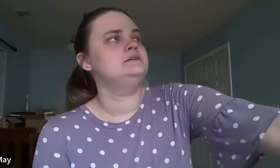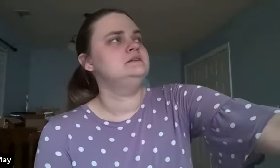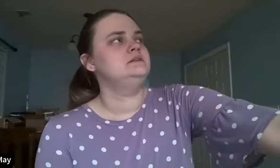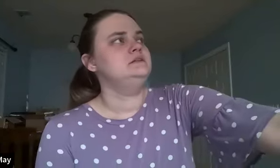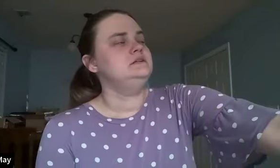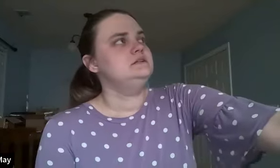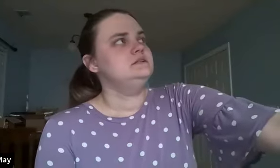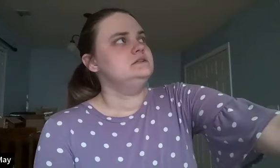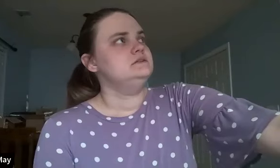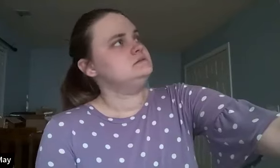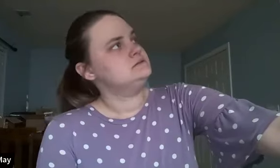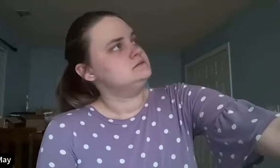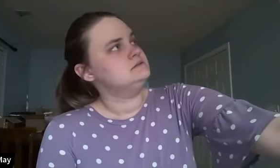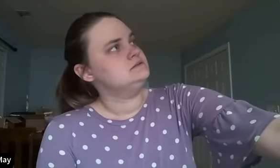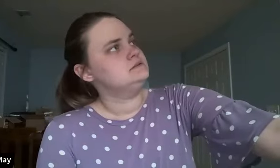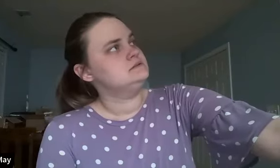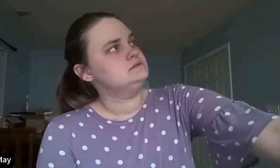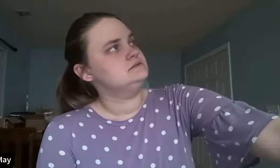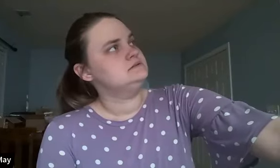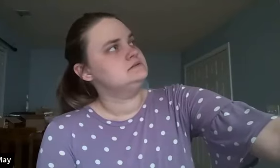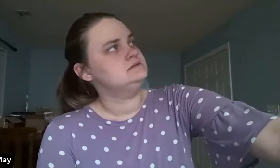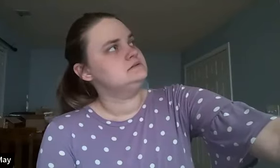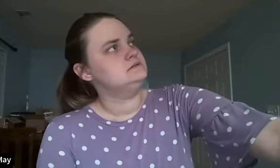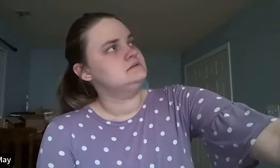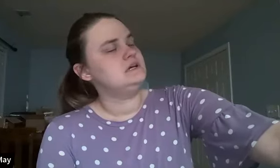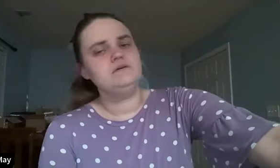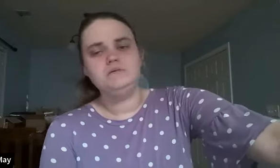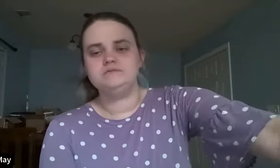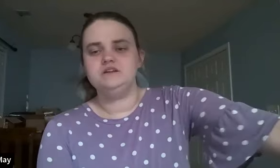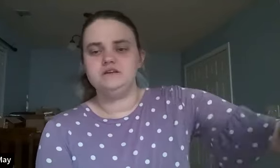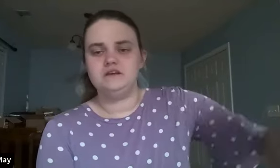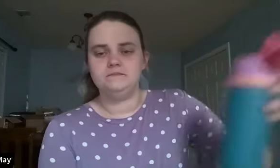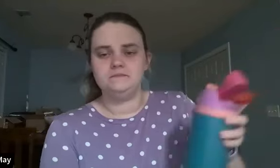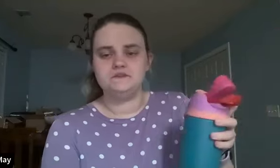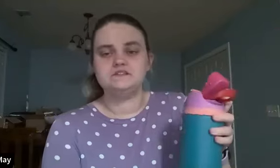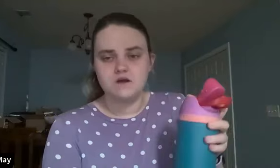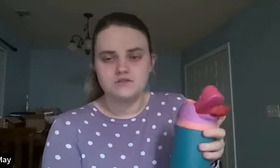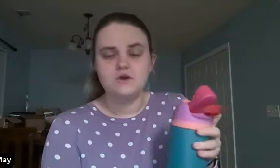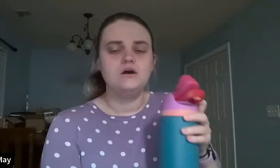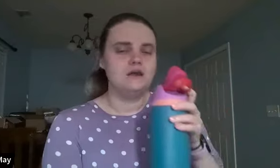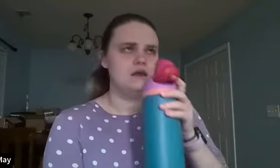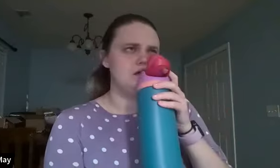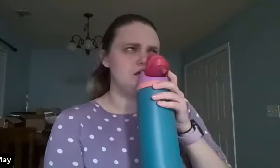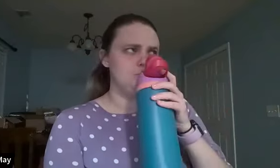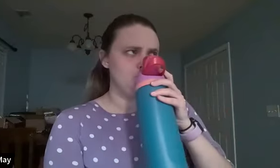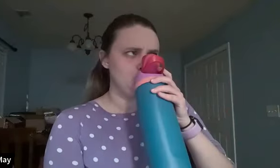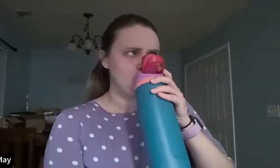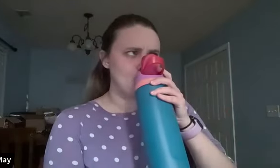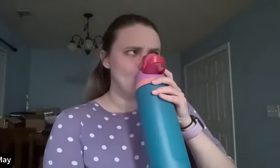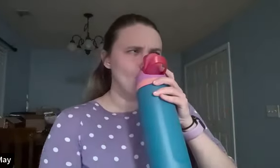trying to think. Sloth. Okay.